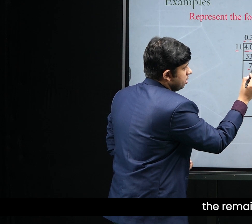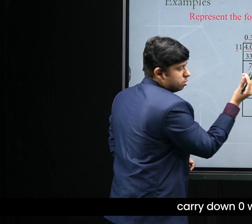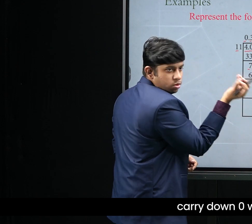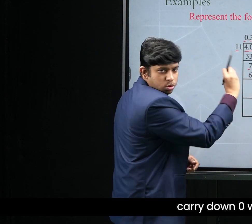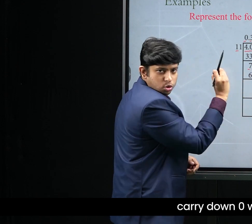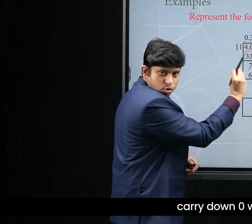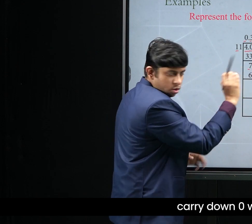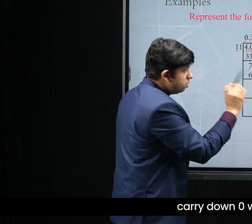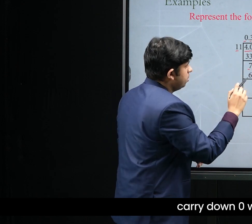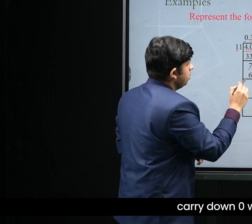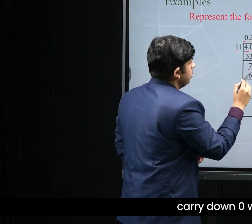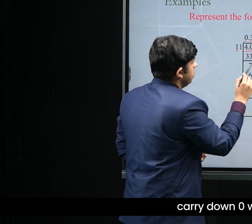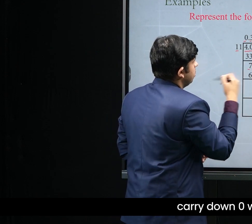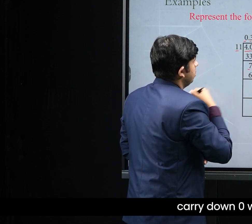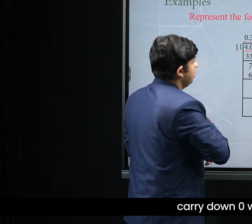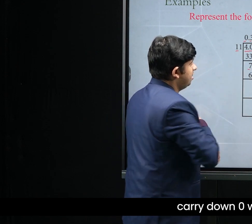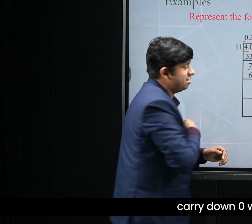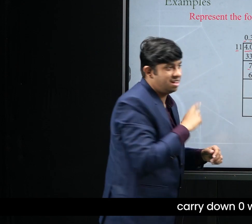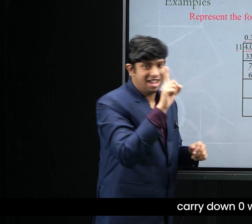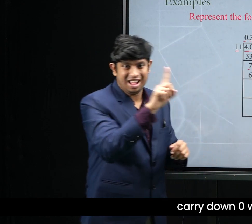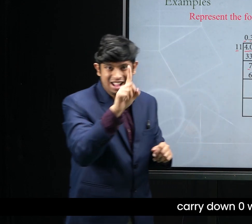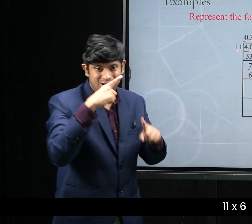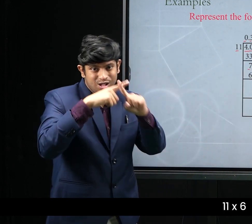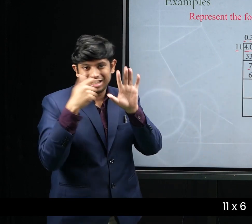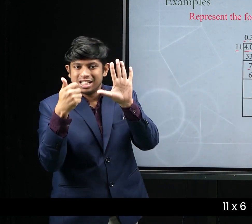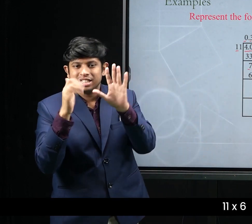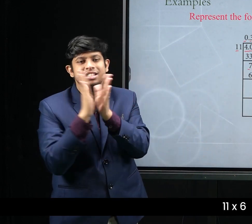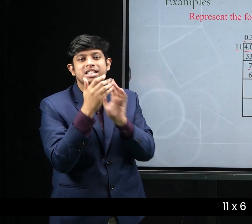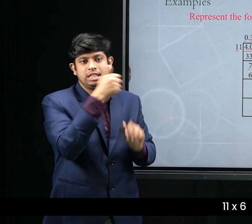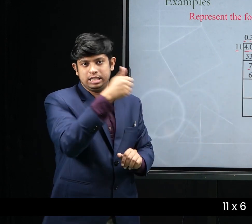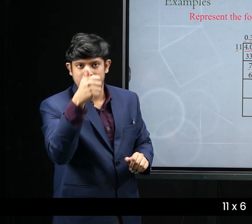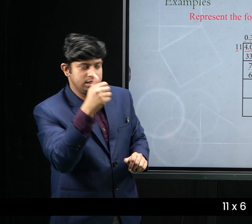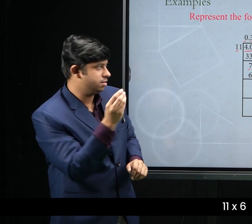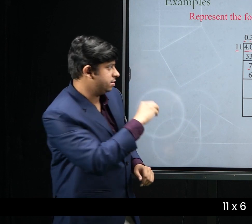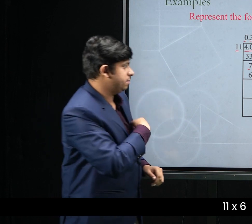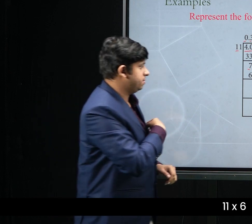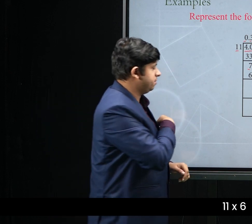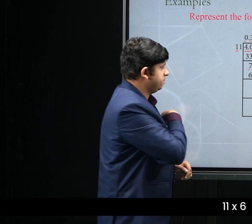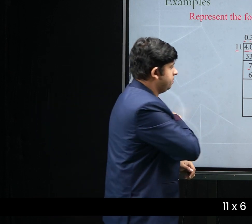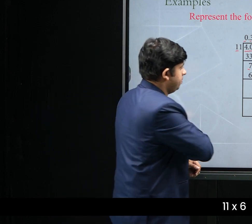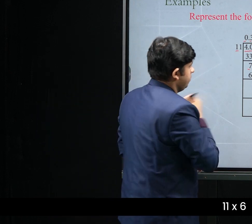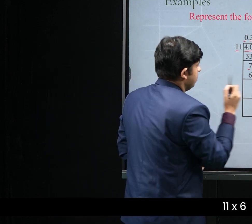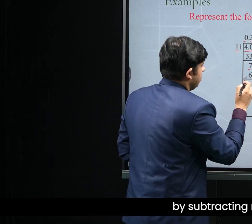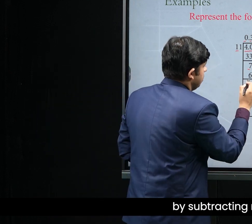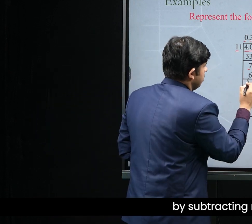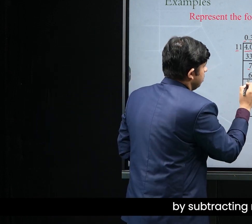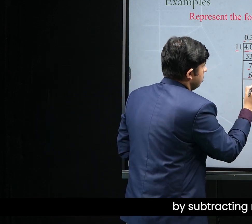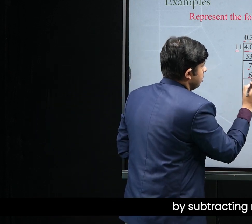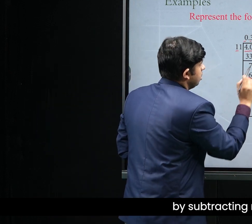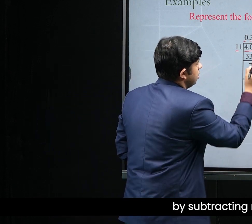Carry down 0, we get 70, and 11 into 6 is equal to 66. By subtracting,